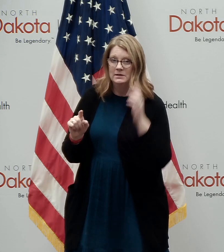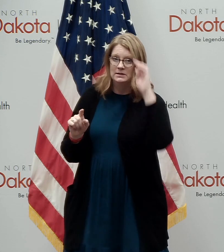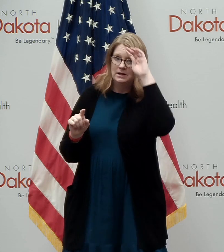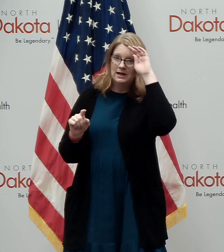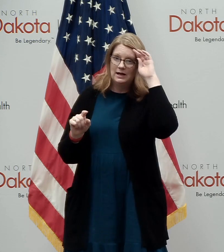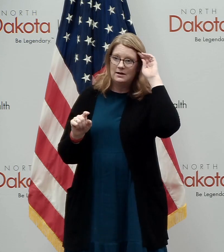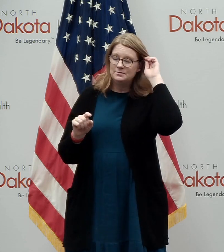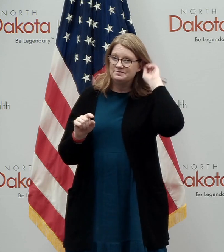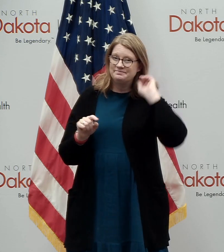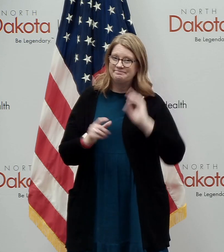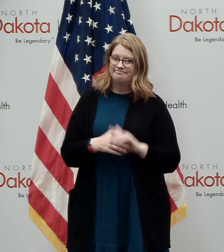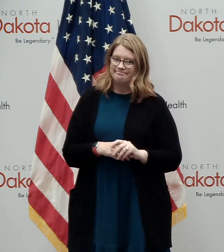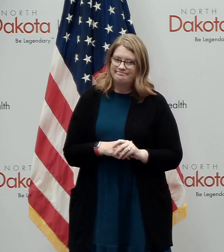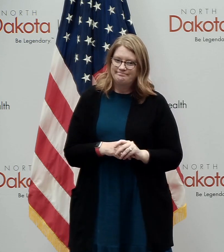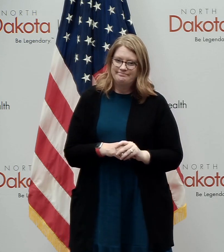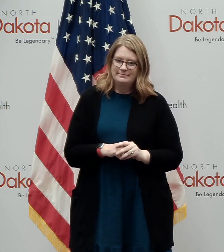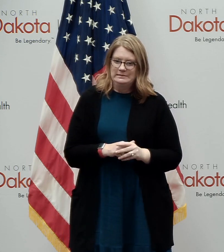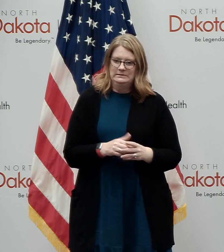that it's